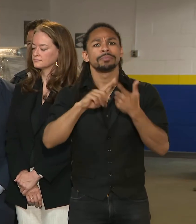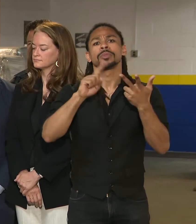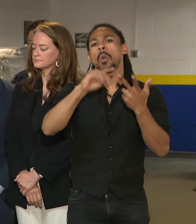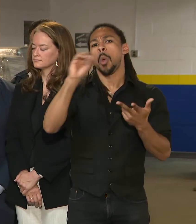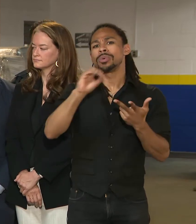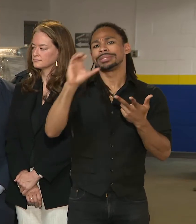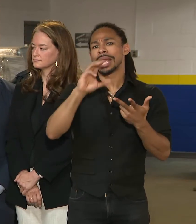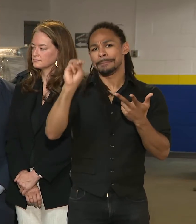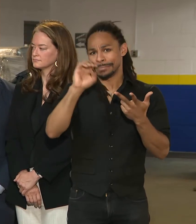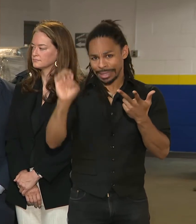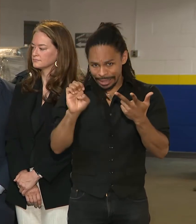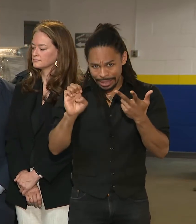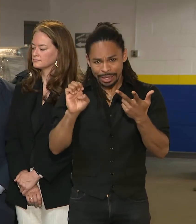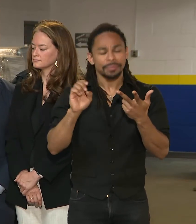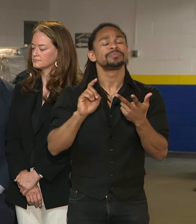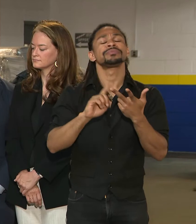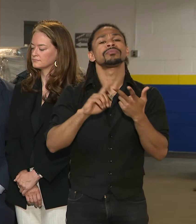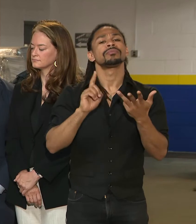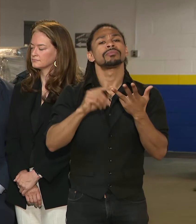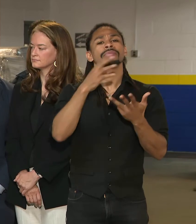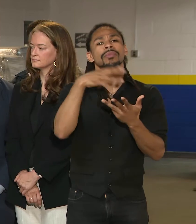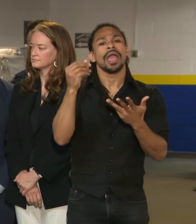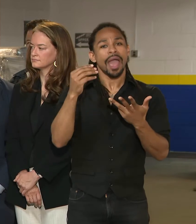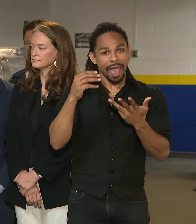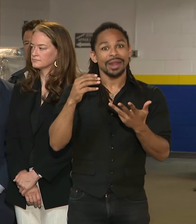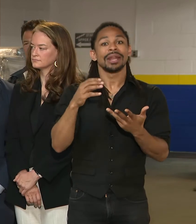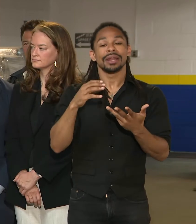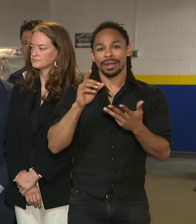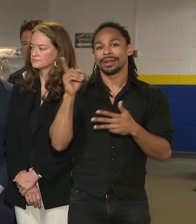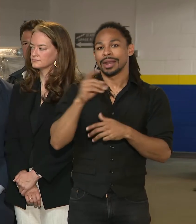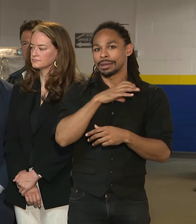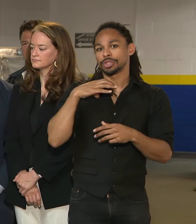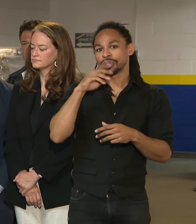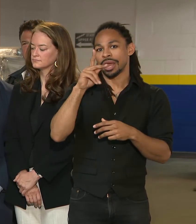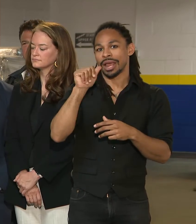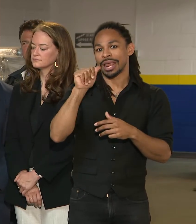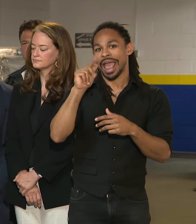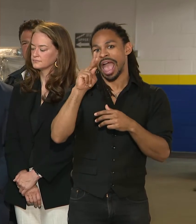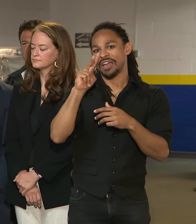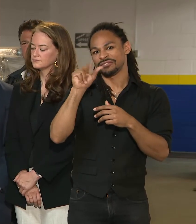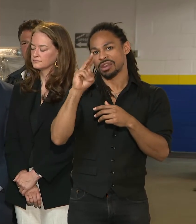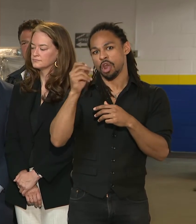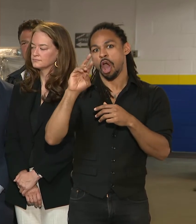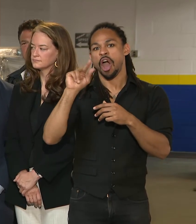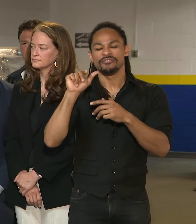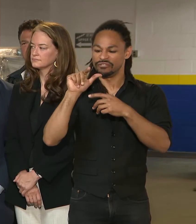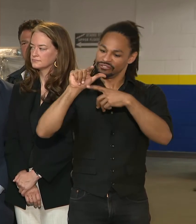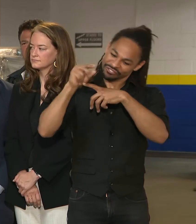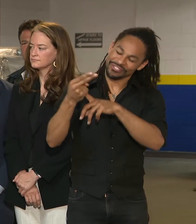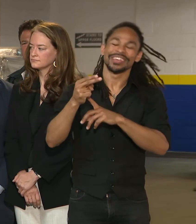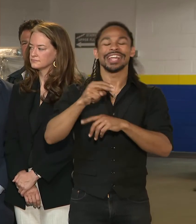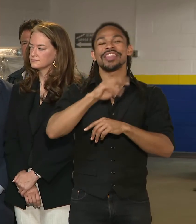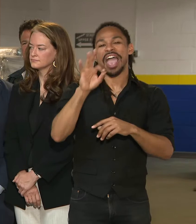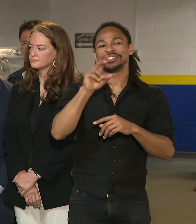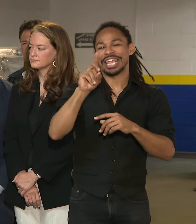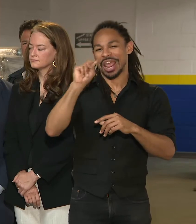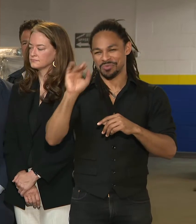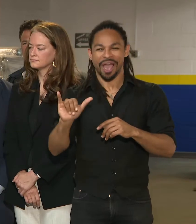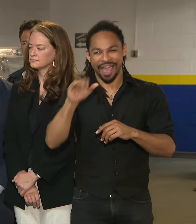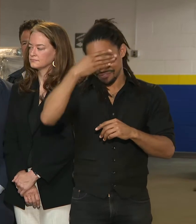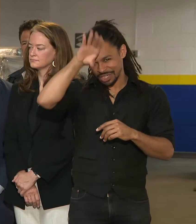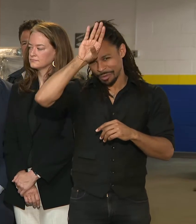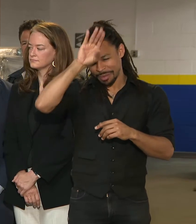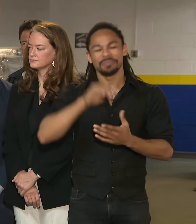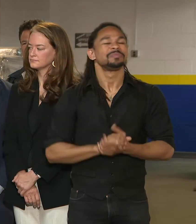OCME, and of course, Acting Commissioner Kavanaugh and the FDNY. All of our offices